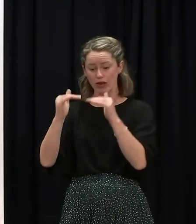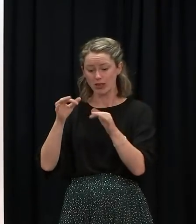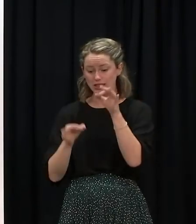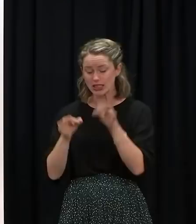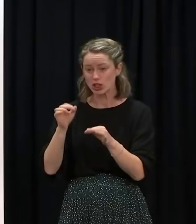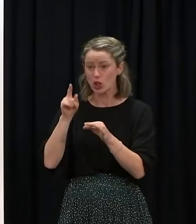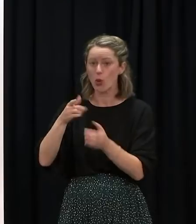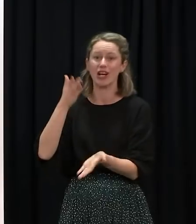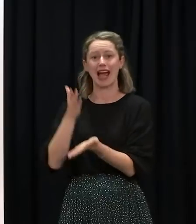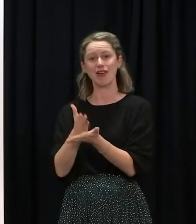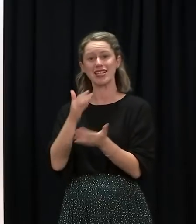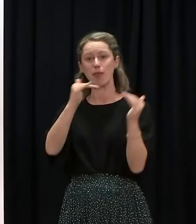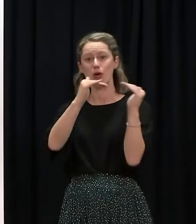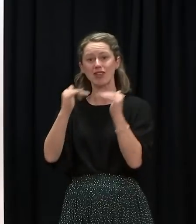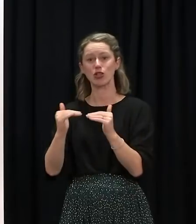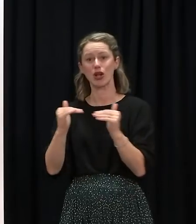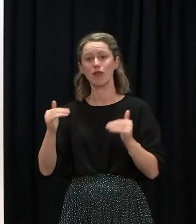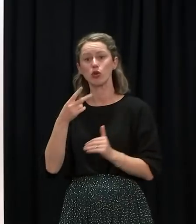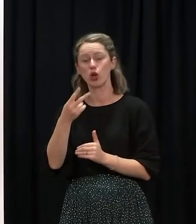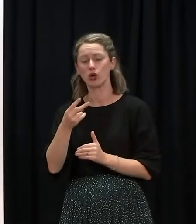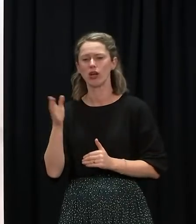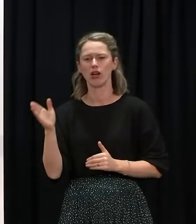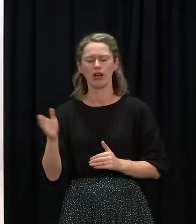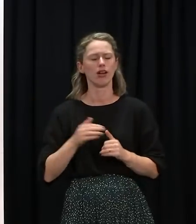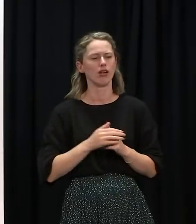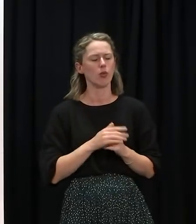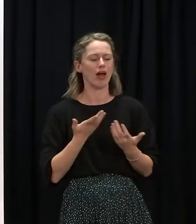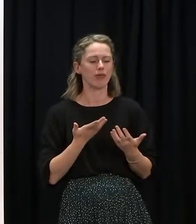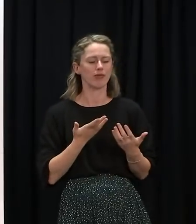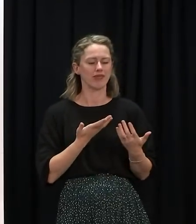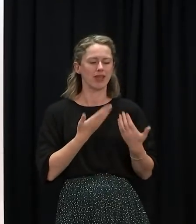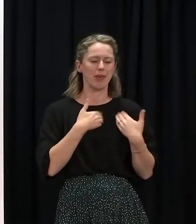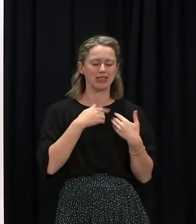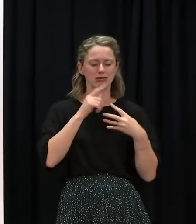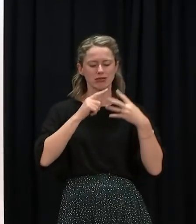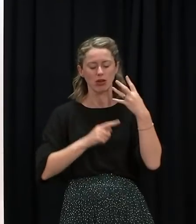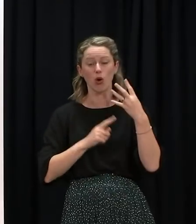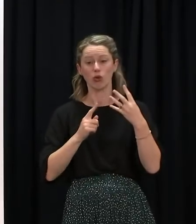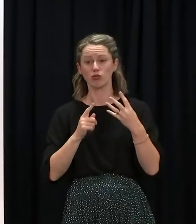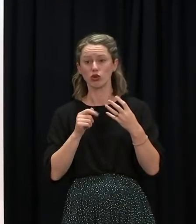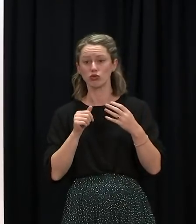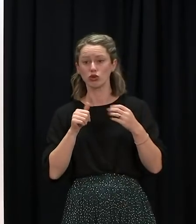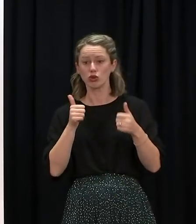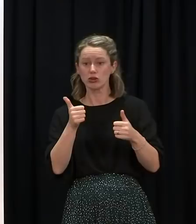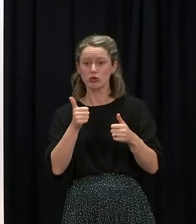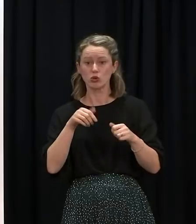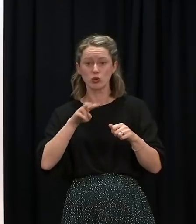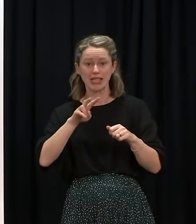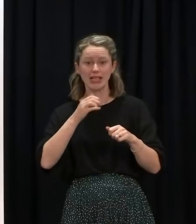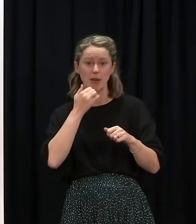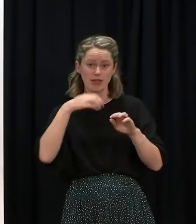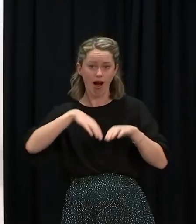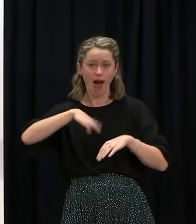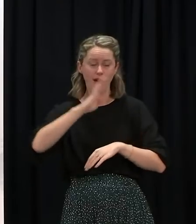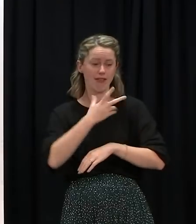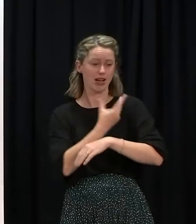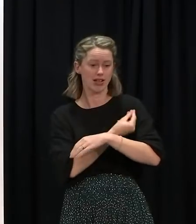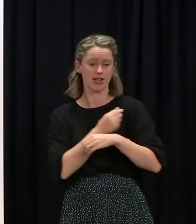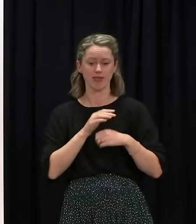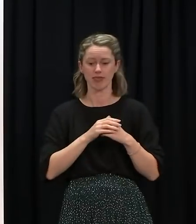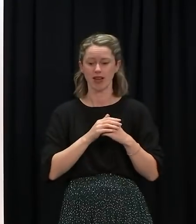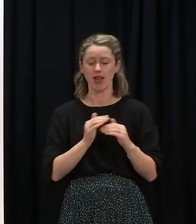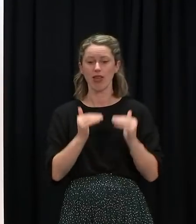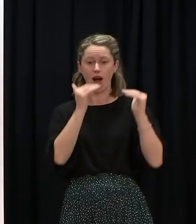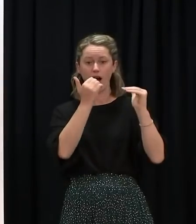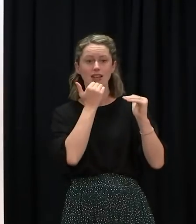2? Look, that's going to depend on a range of factors. Yes, of course, we're encouraged by high vaccination uptake. The higher the vaccination uptake,